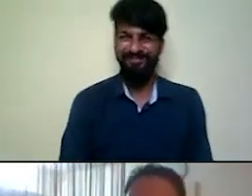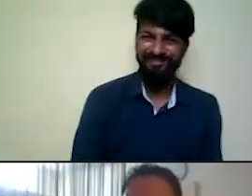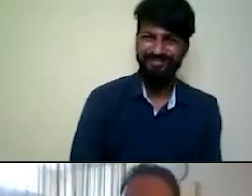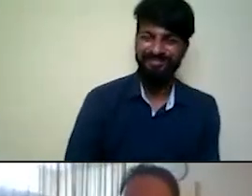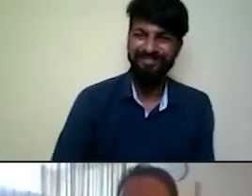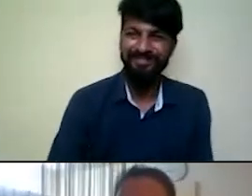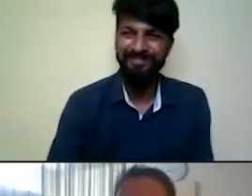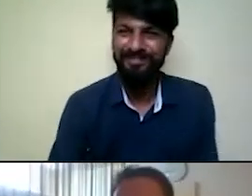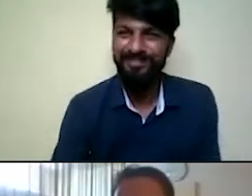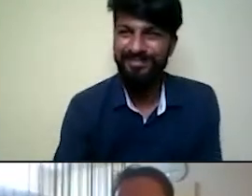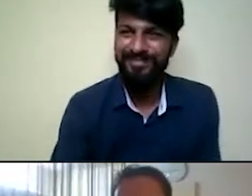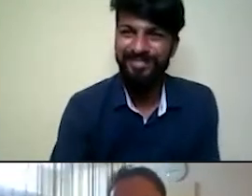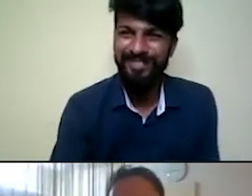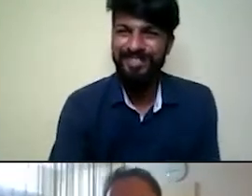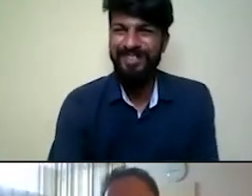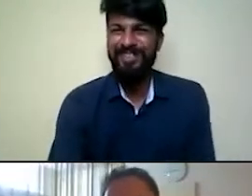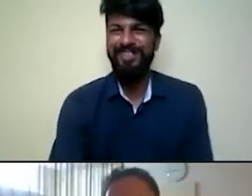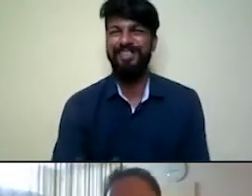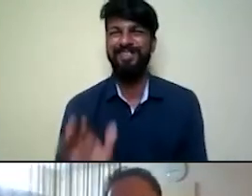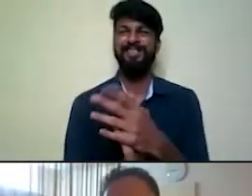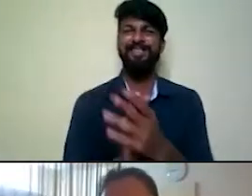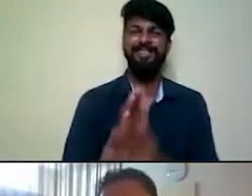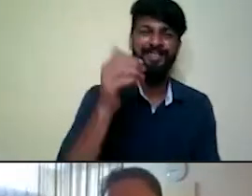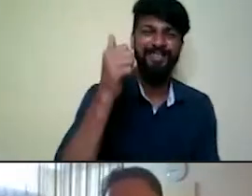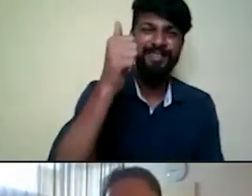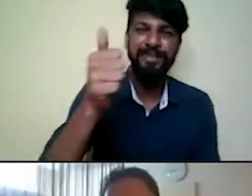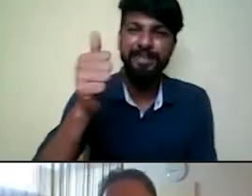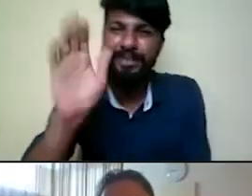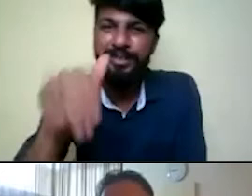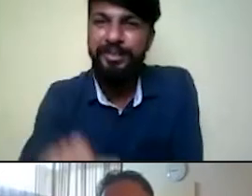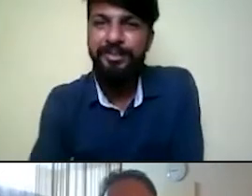p.m. I hope that will be fine for everyone.